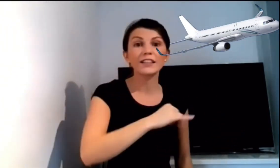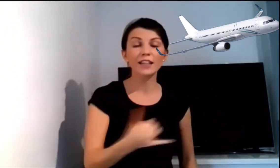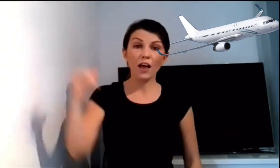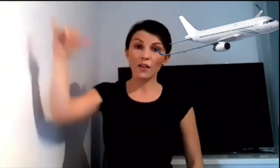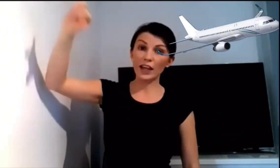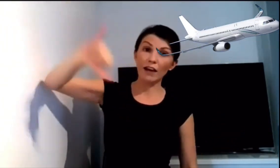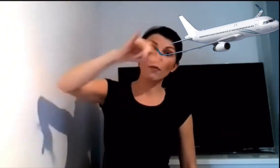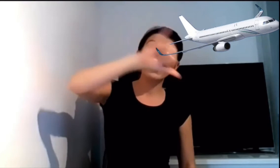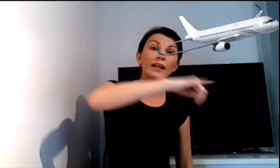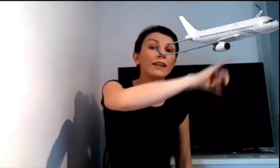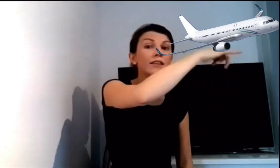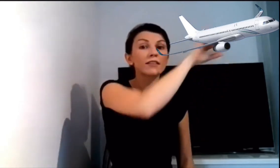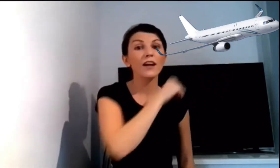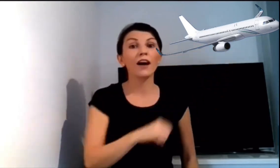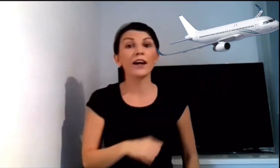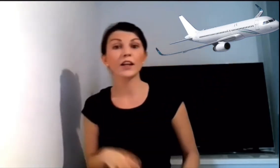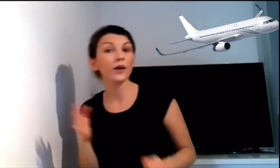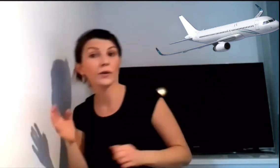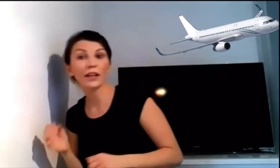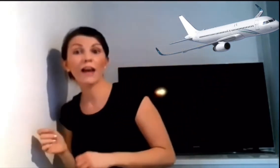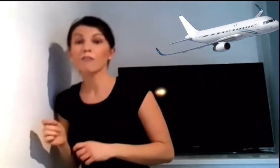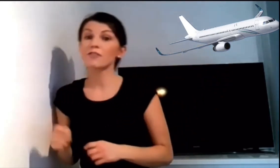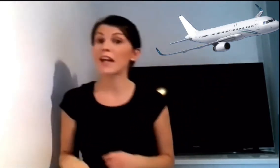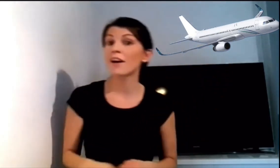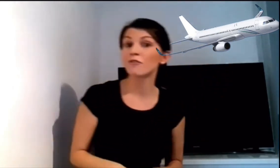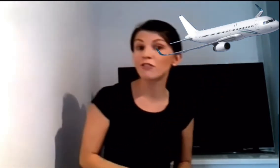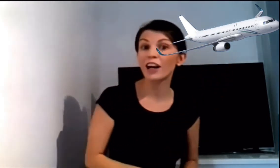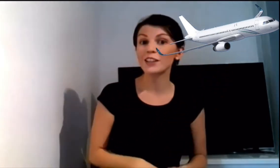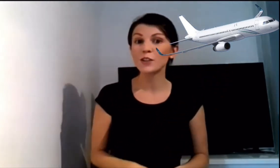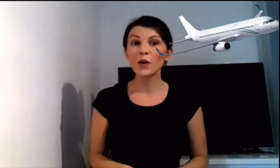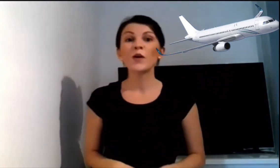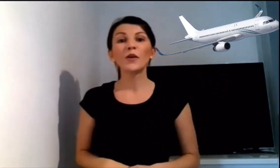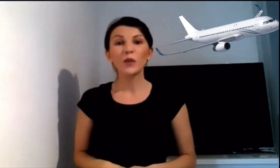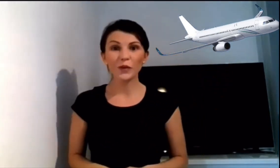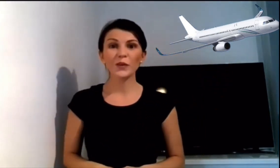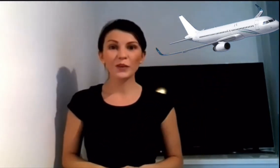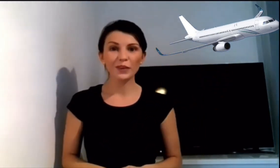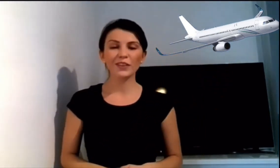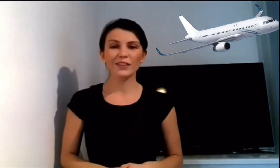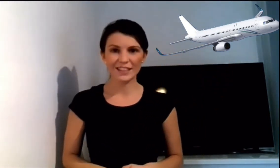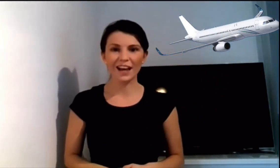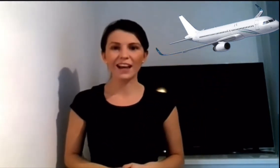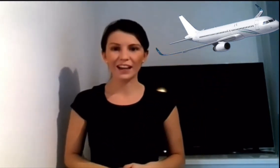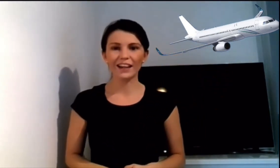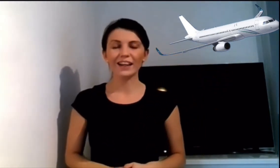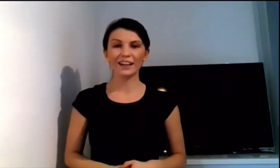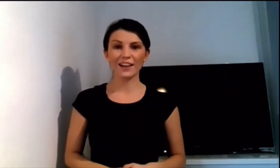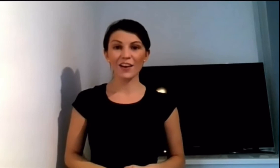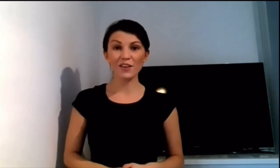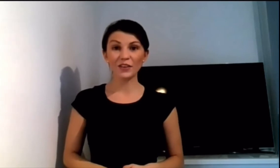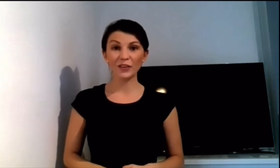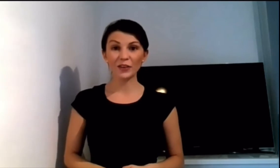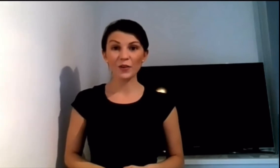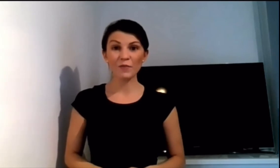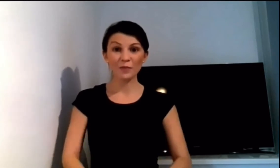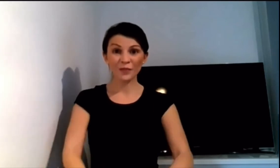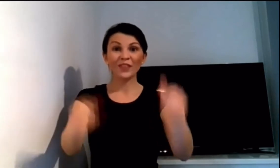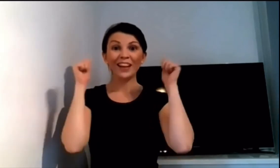The aeroplane in the sky goes left and right all day long.